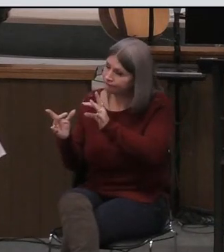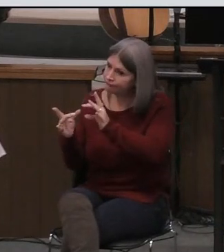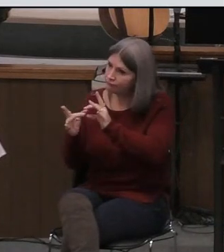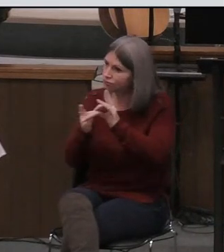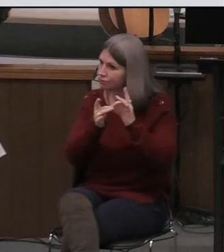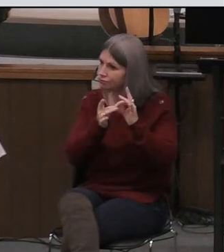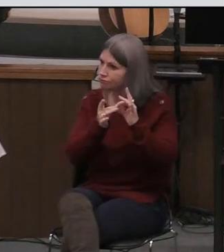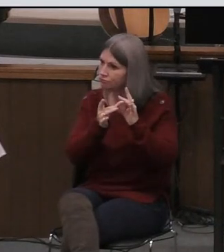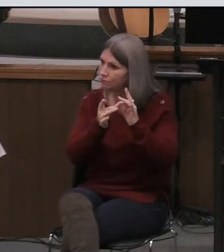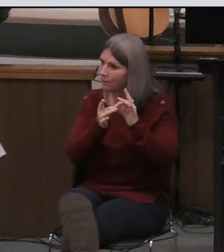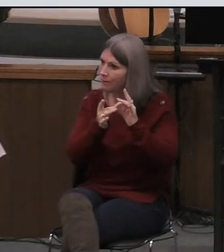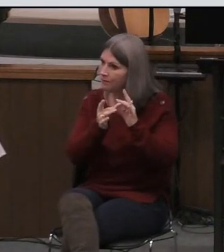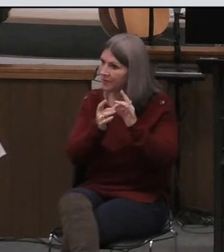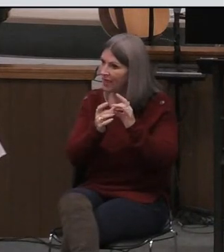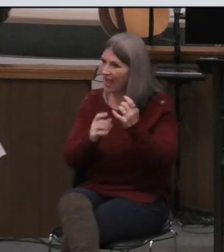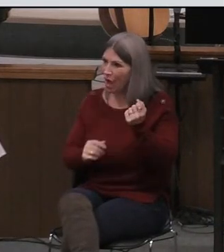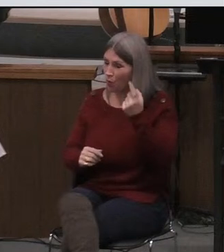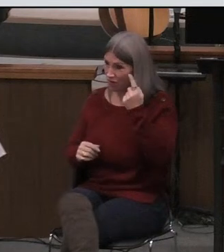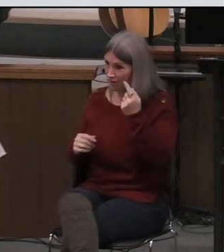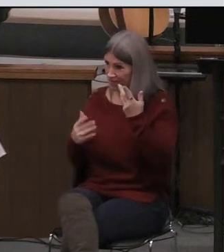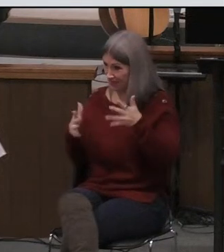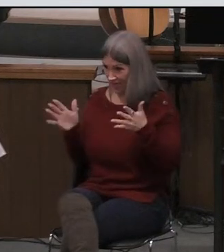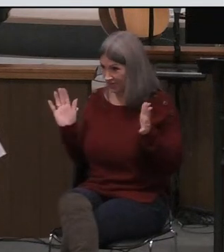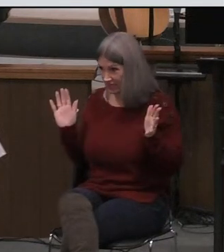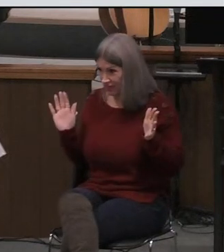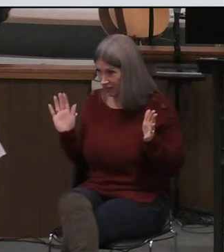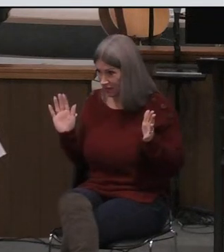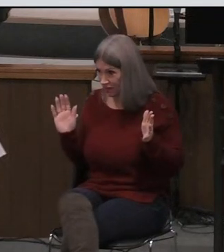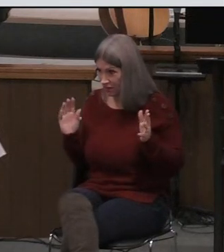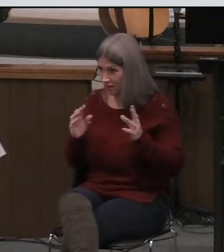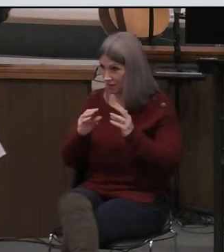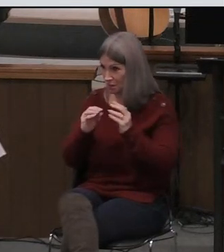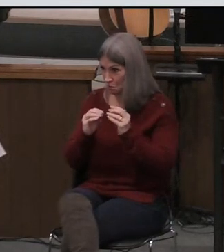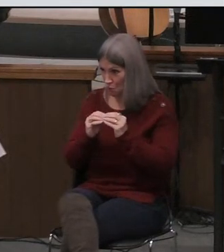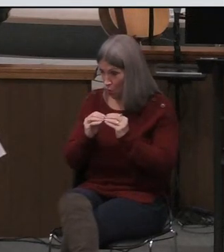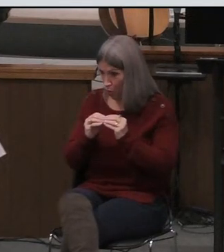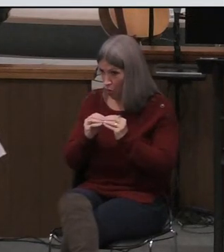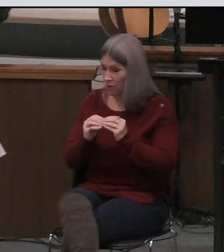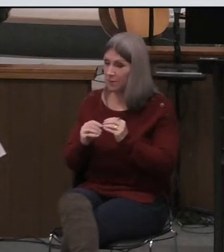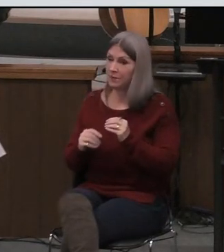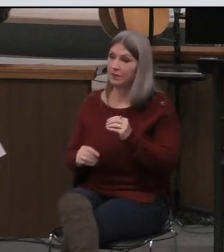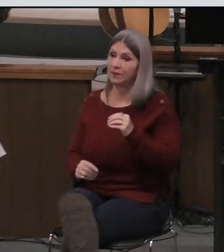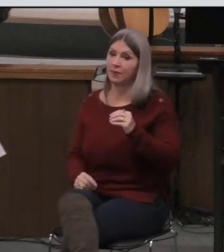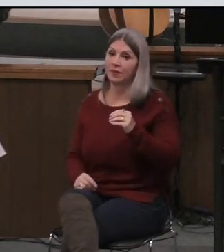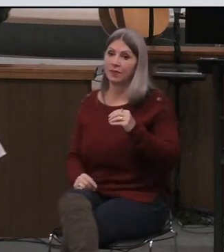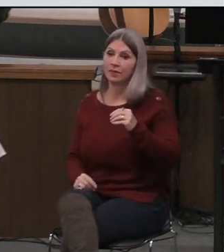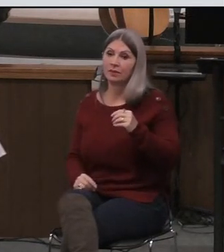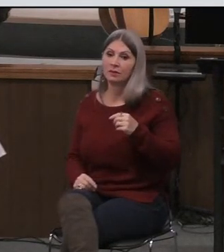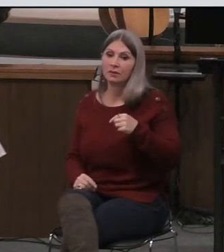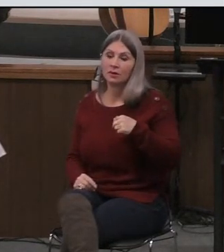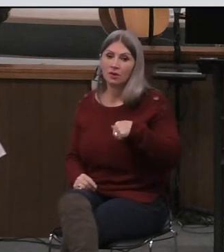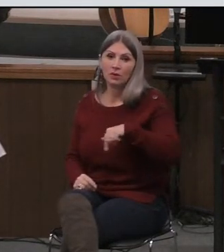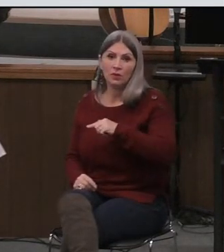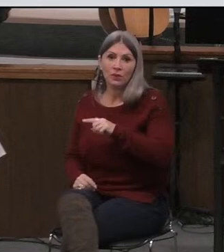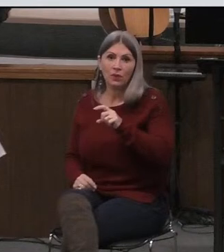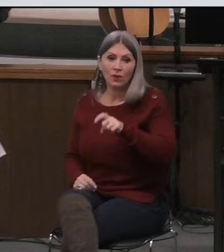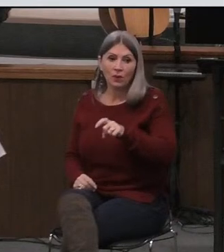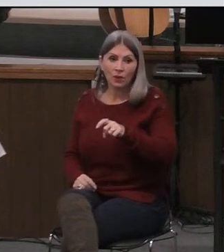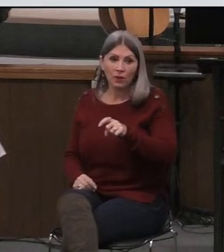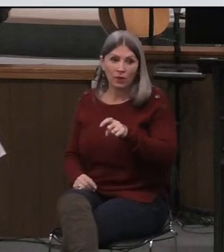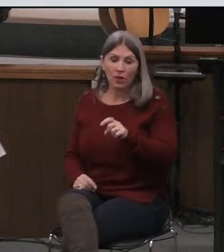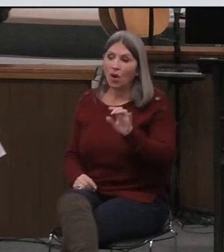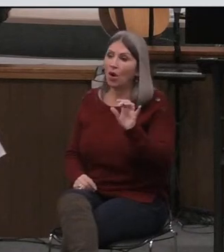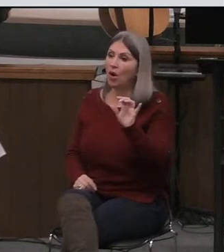But it can never be just that. There will be aspects that stretch minds, but it